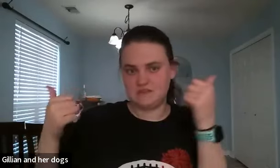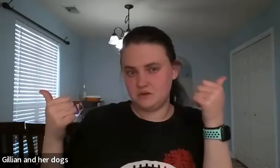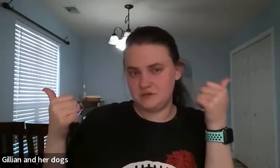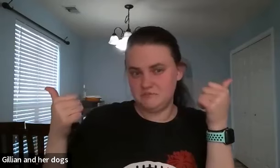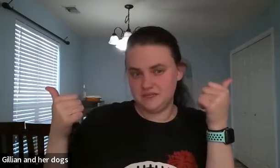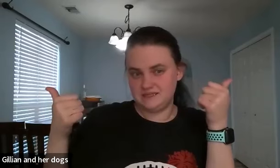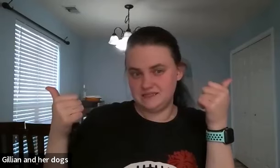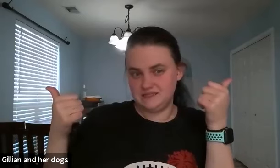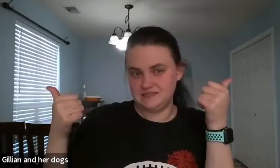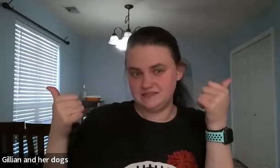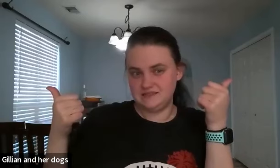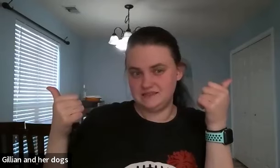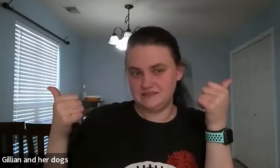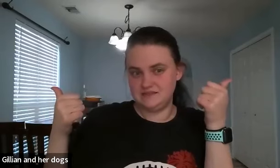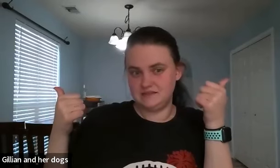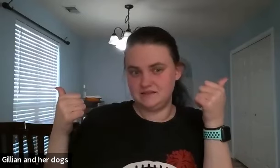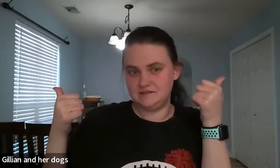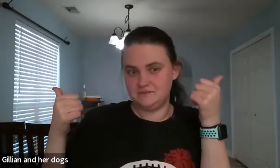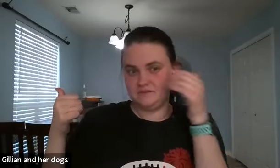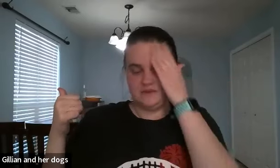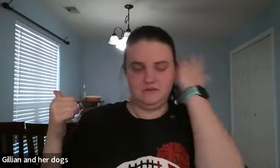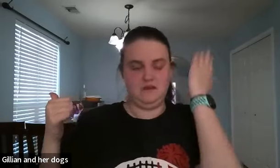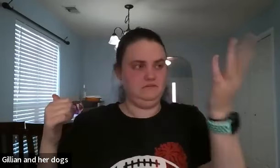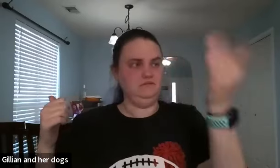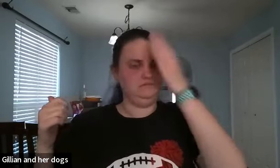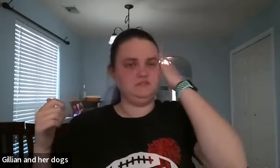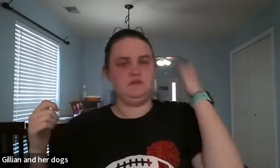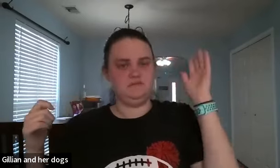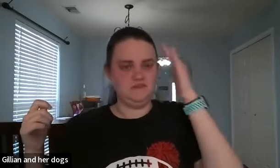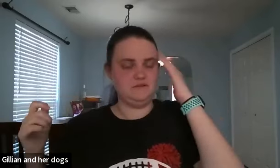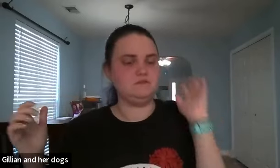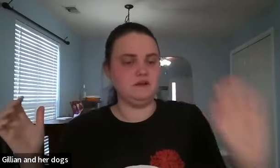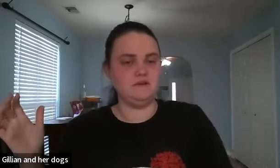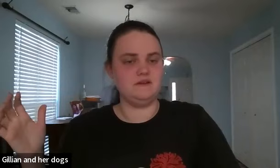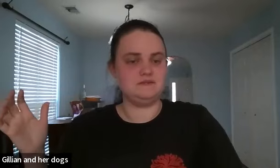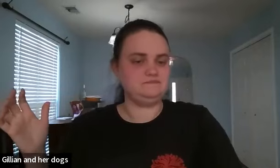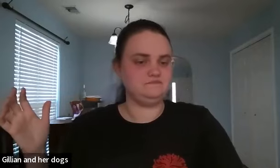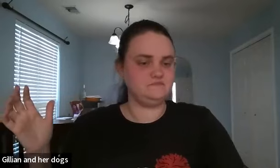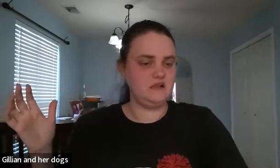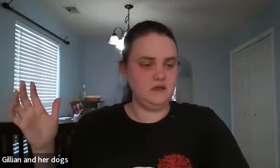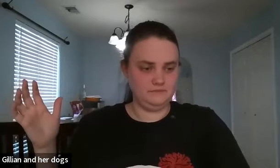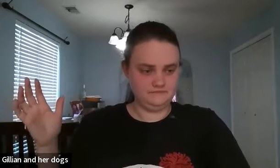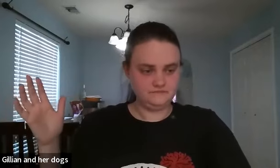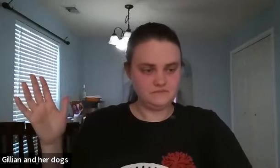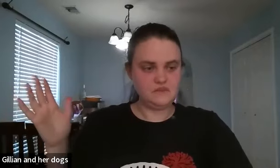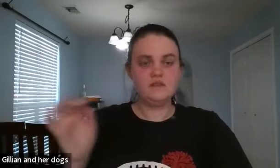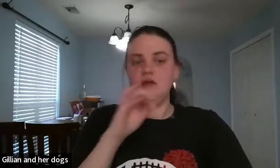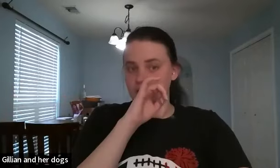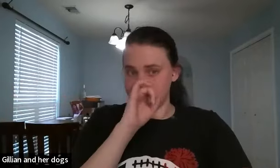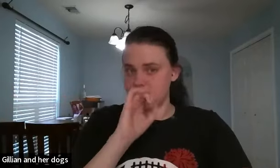Sound good? Make sense? Okay. Sorry. I think there was a bug on my face. Okay. Let's go